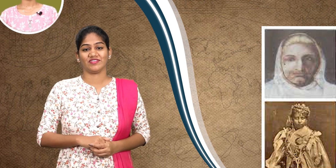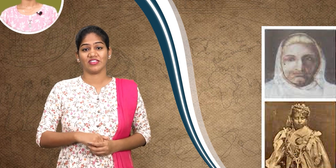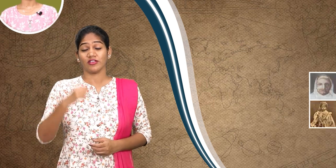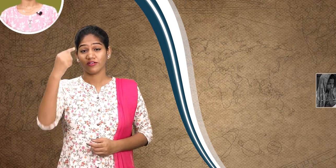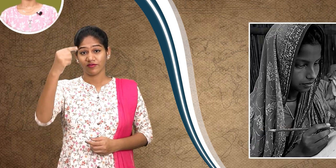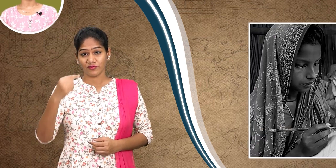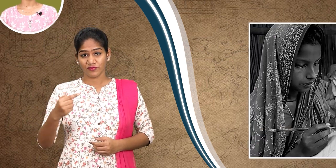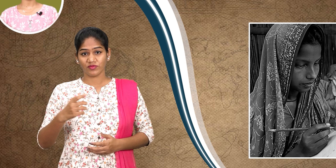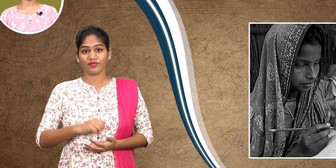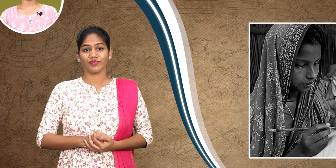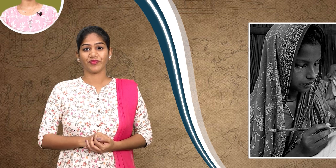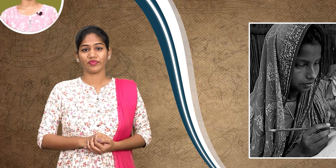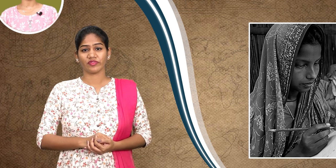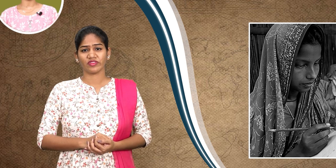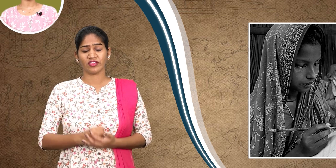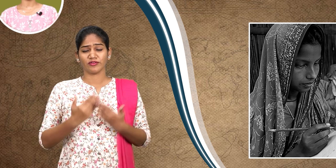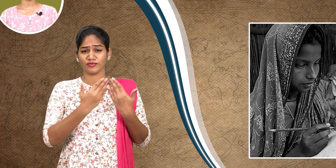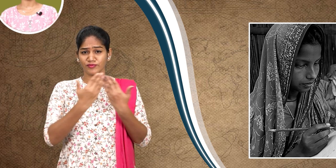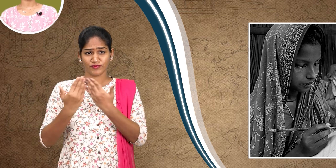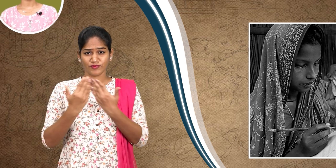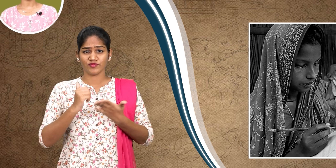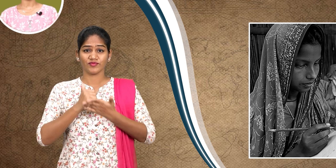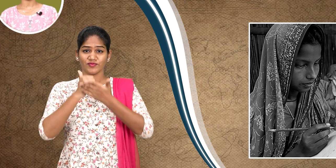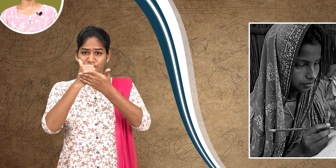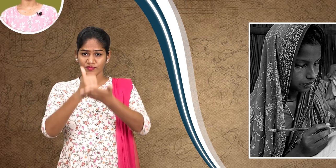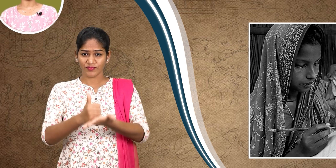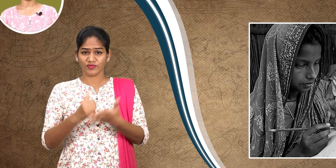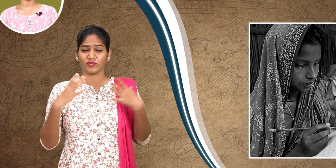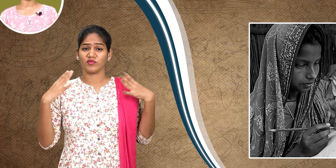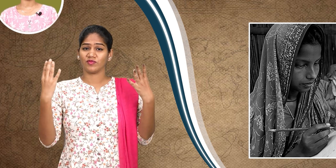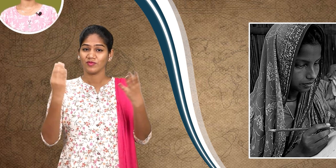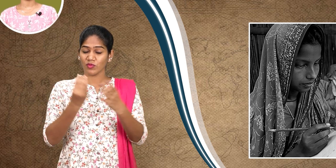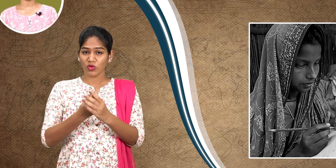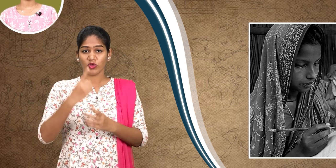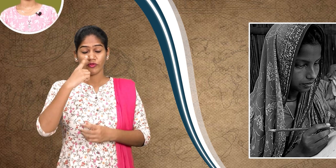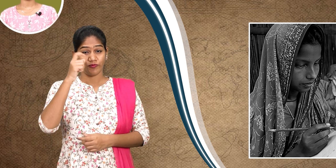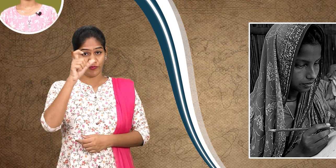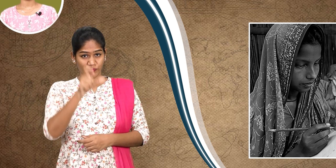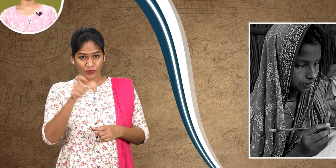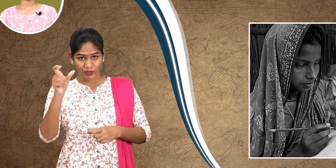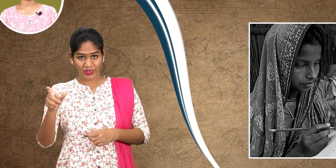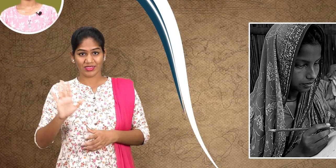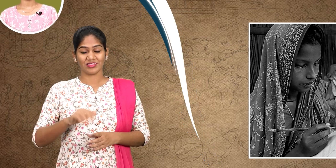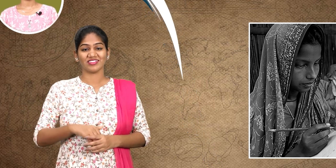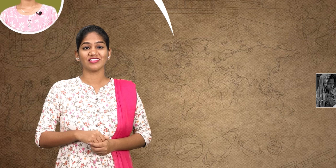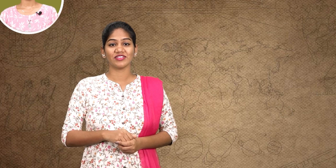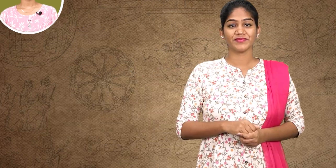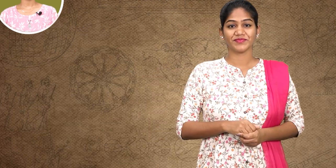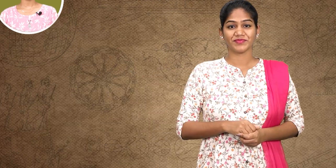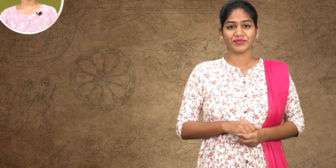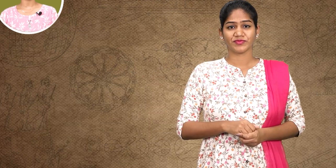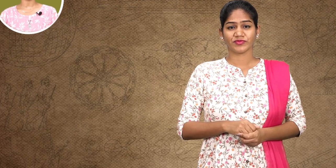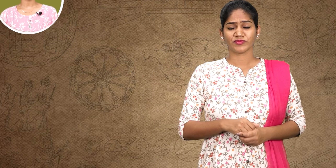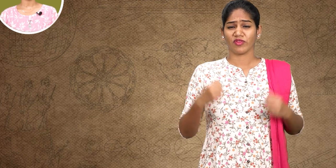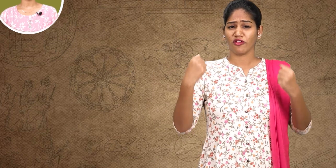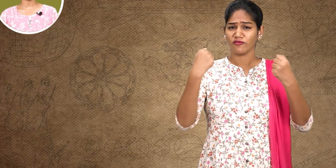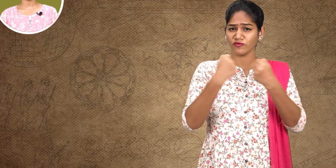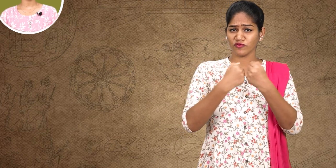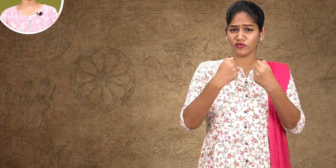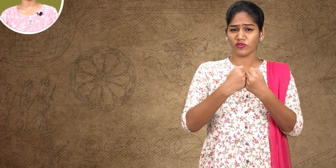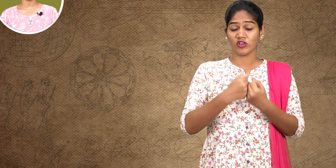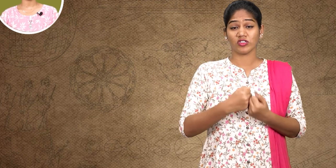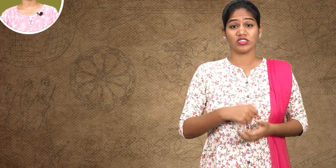Promoting education among women. women. Fought for